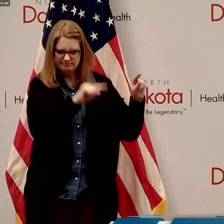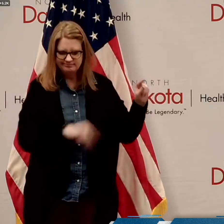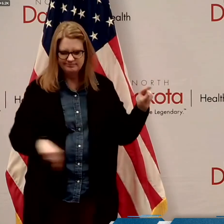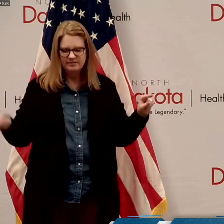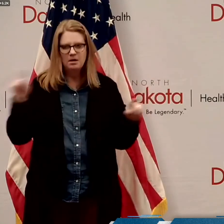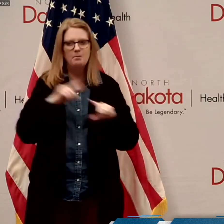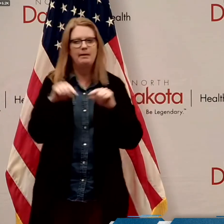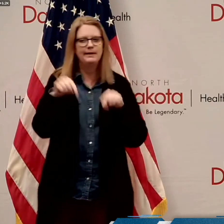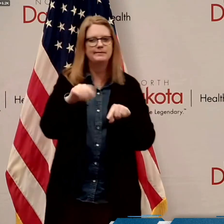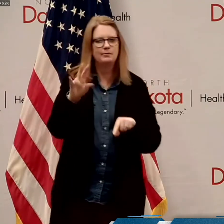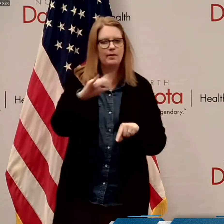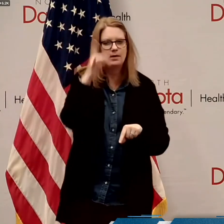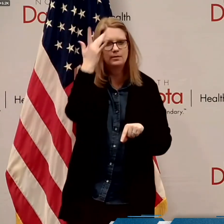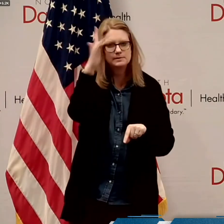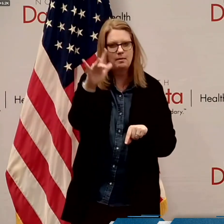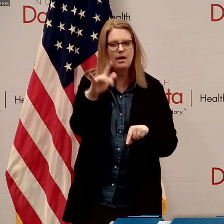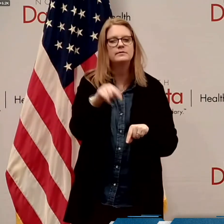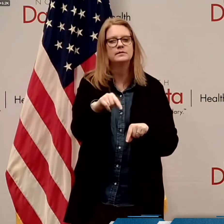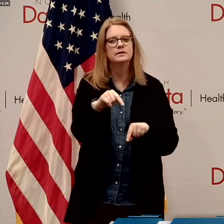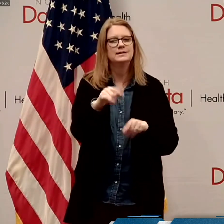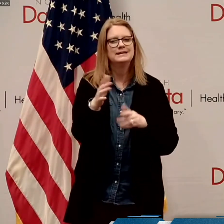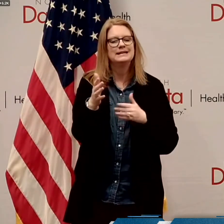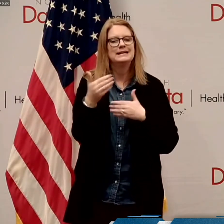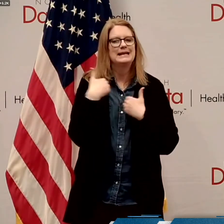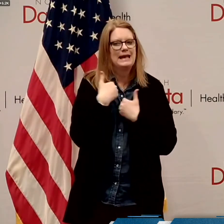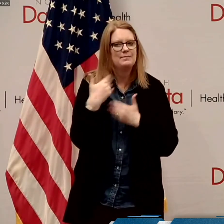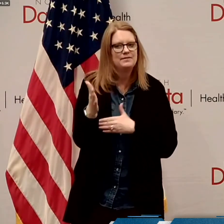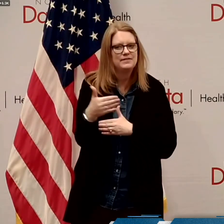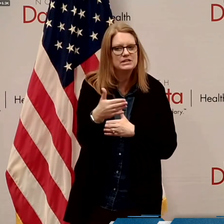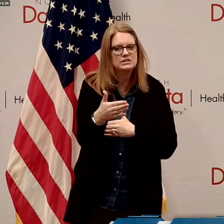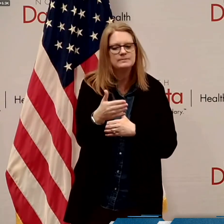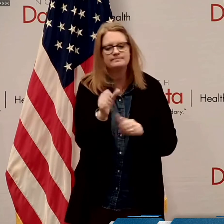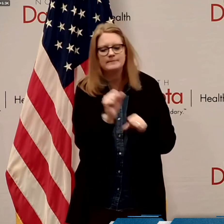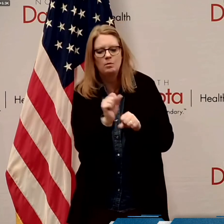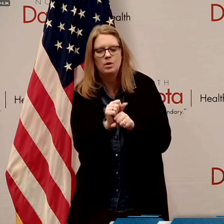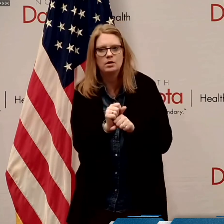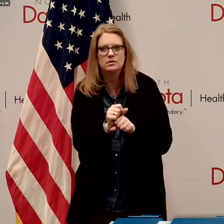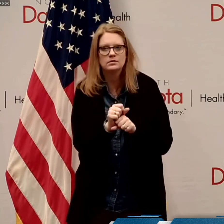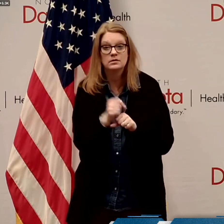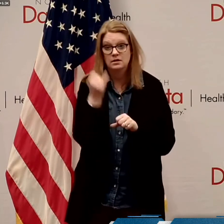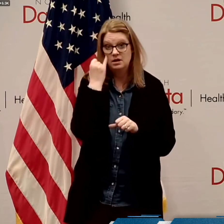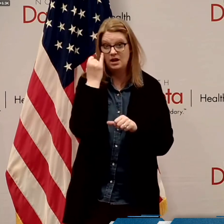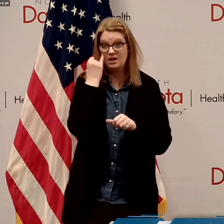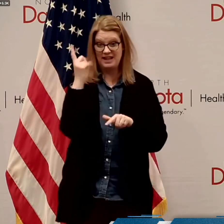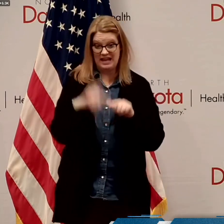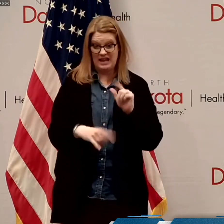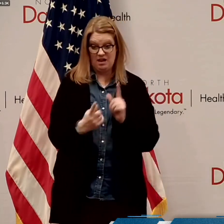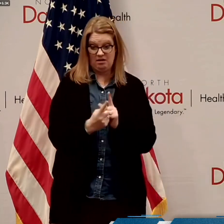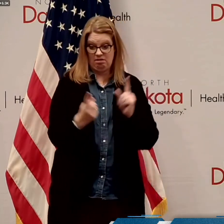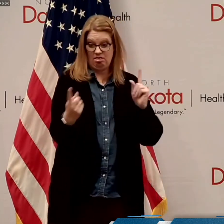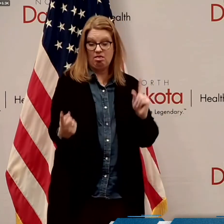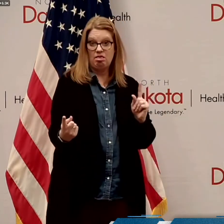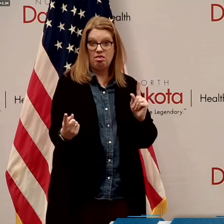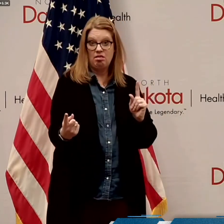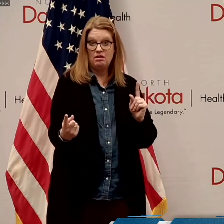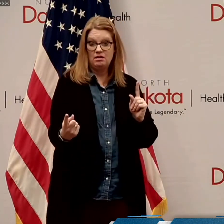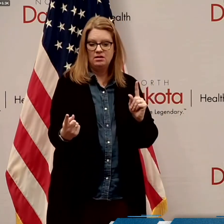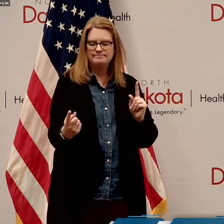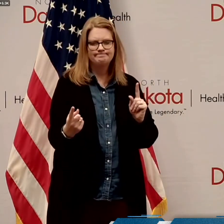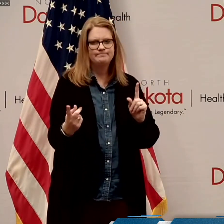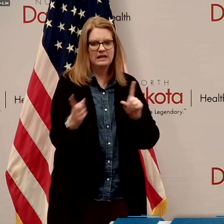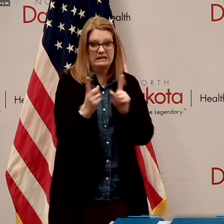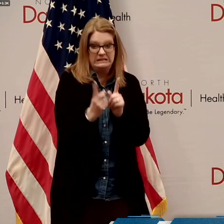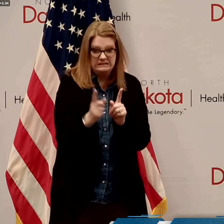Dakota Smart Game and Fish employees are doing the work when they can't maintain the physical distance of 6 feet or more. They're wearing